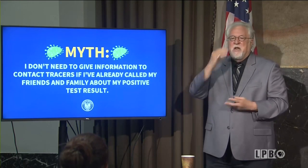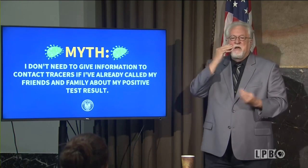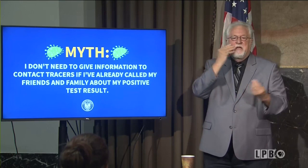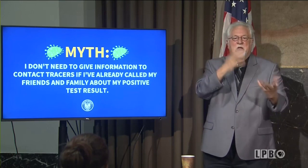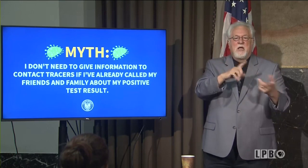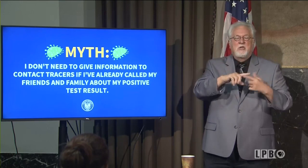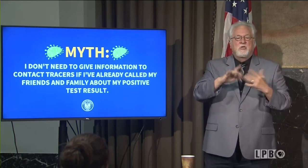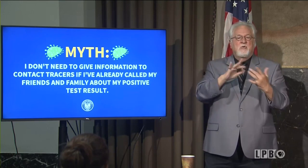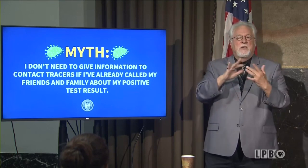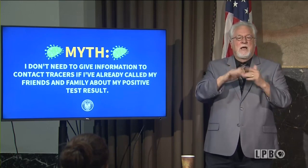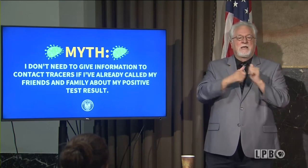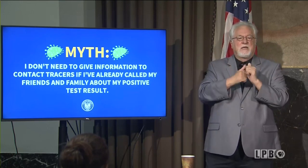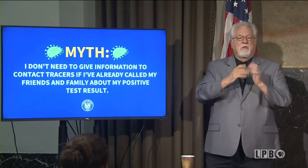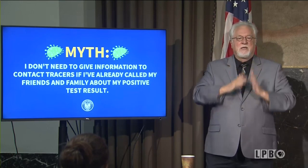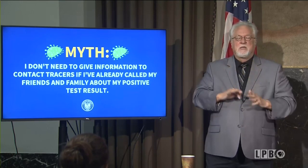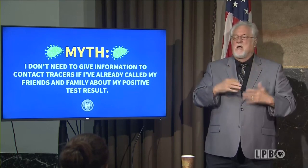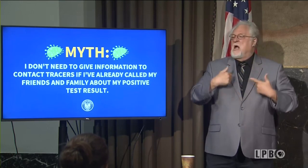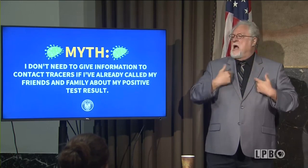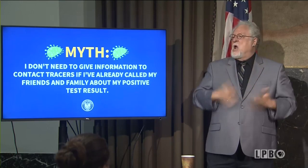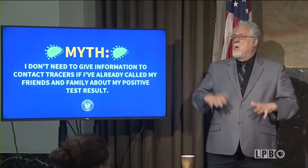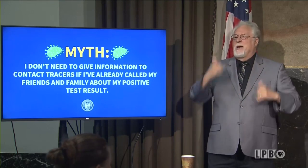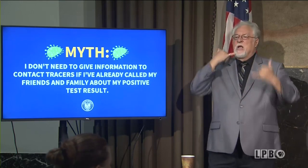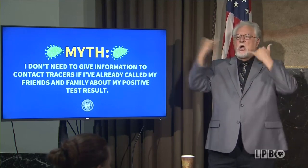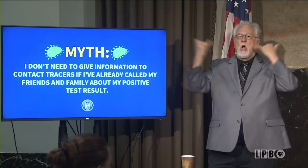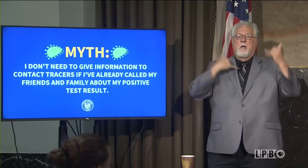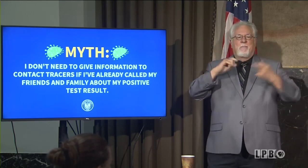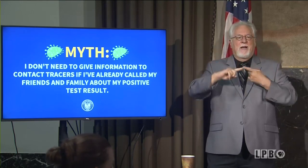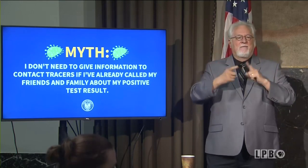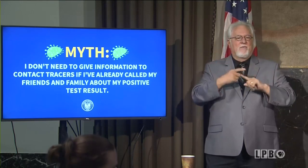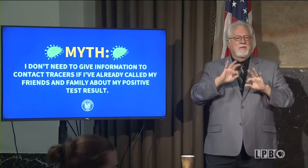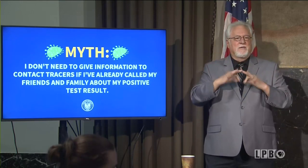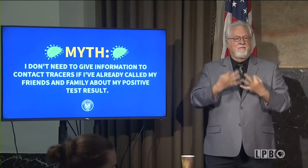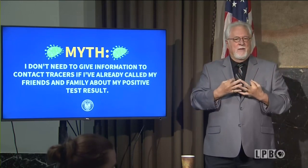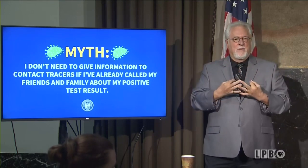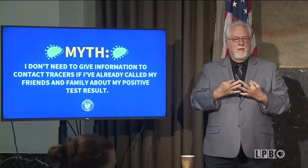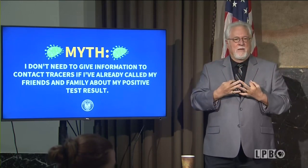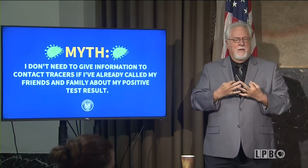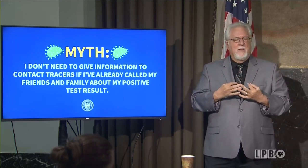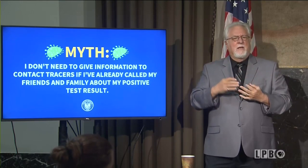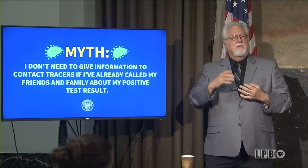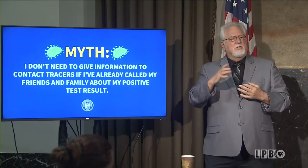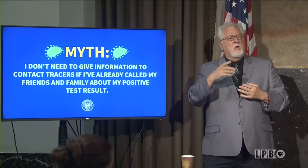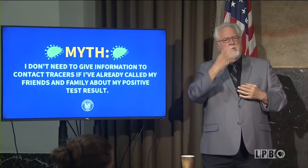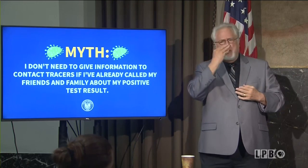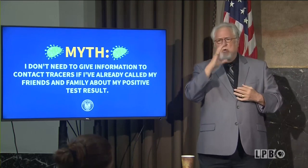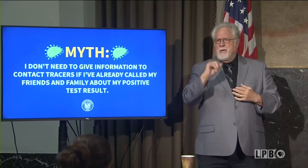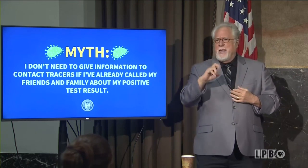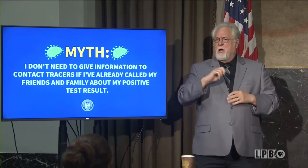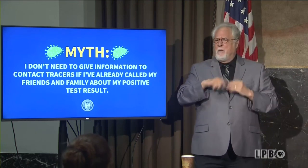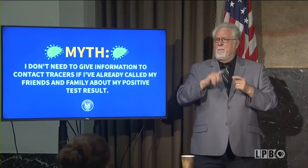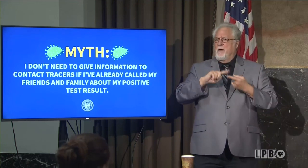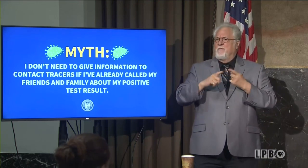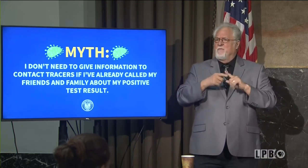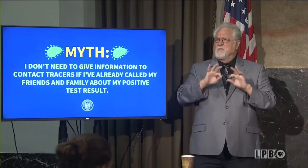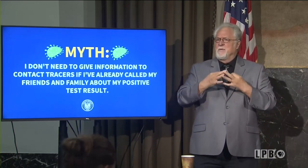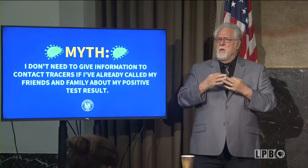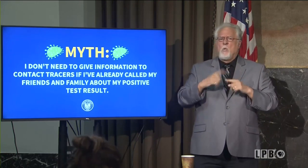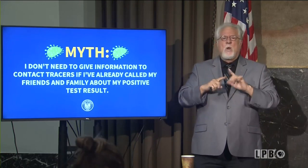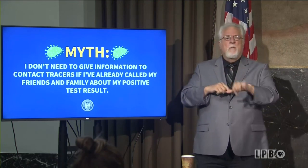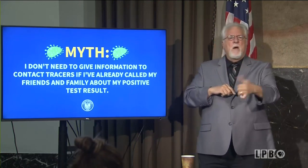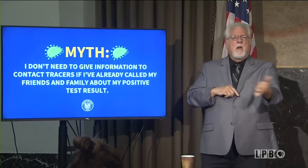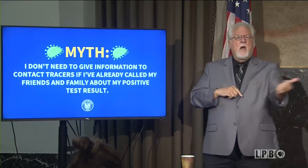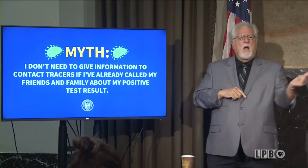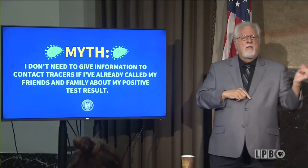contact tracers if I've already called my friends and family. So all you care about is your friends and family. What about everybody else who